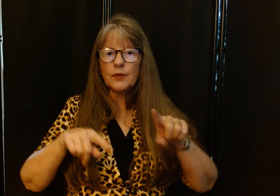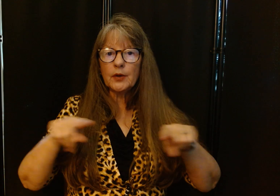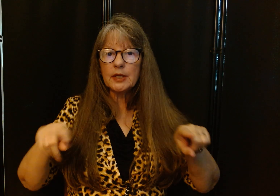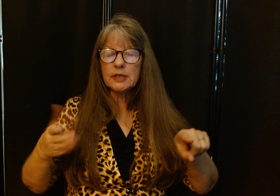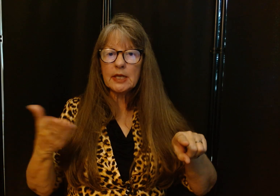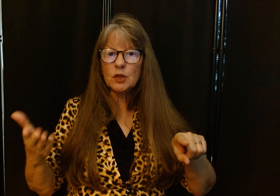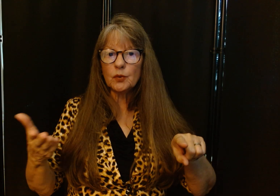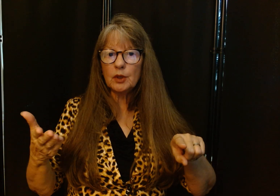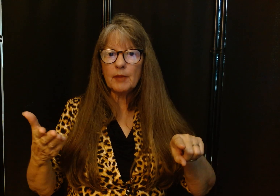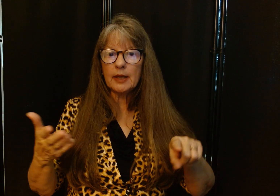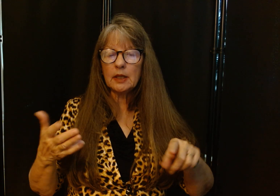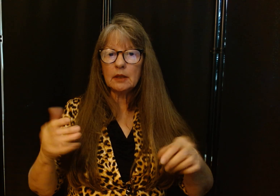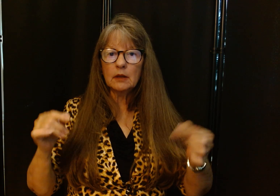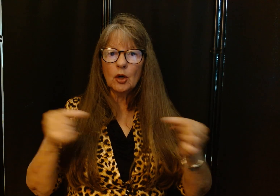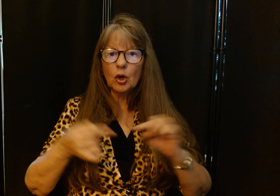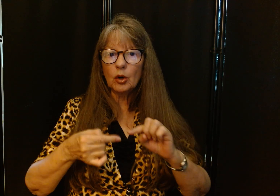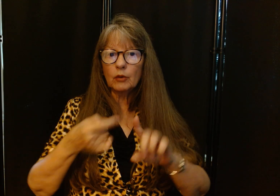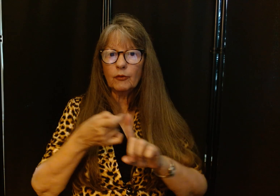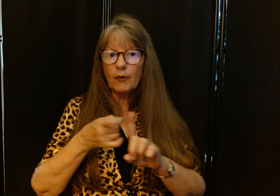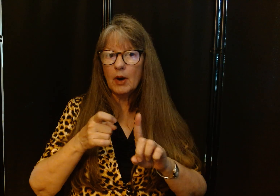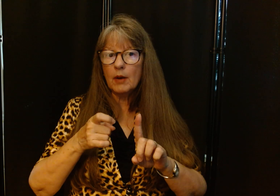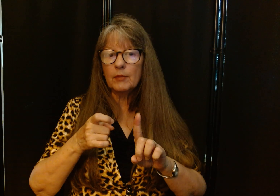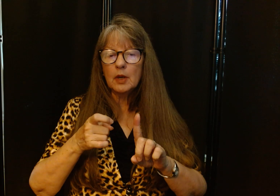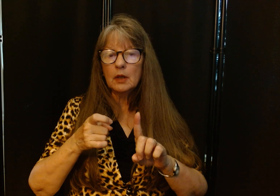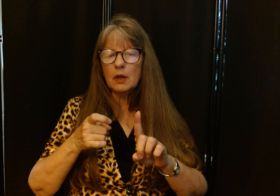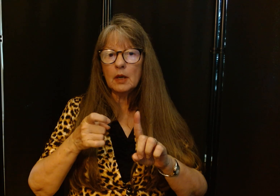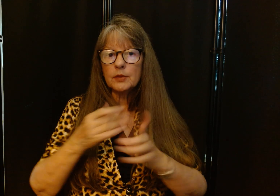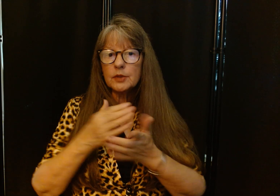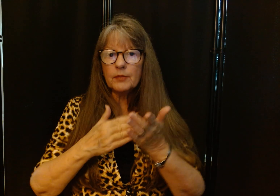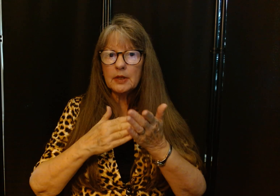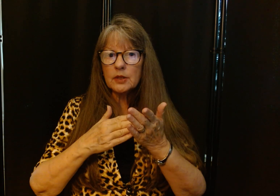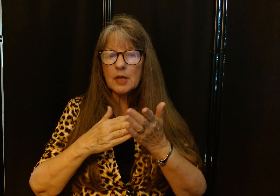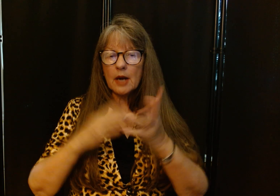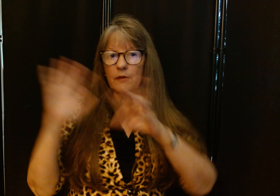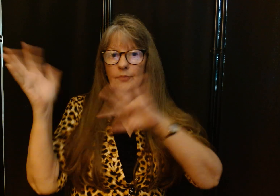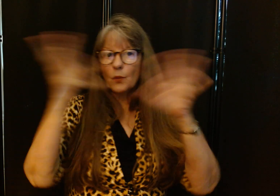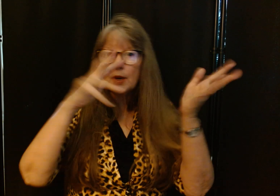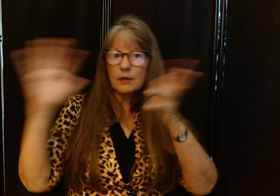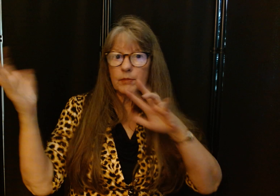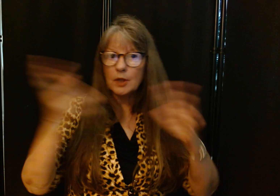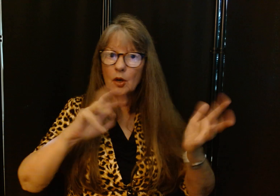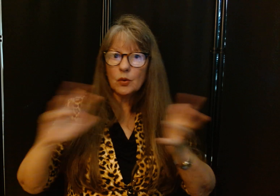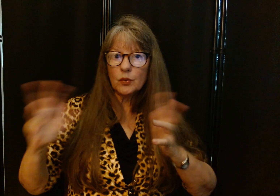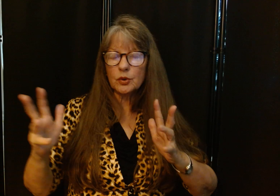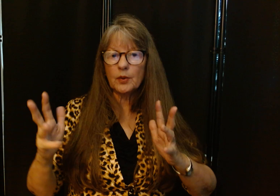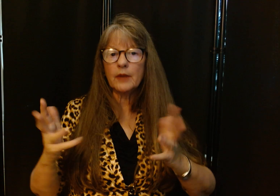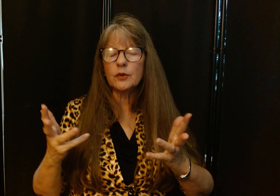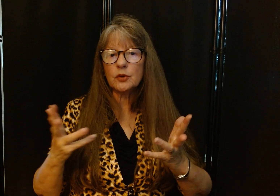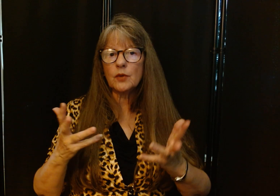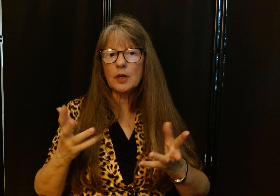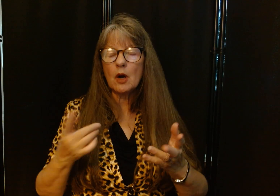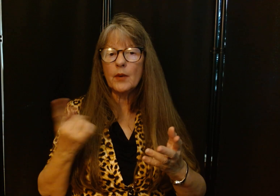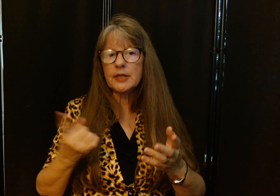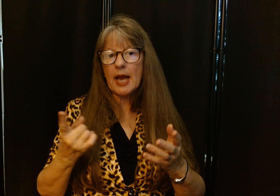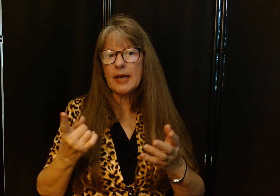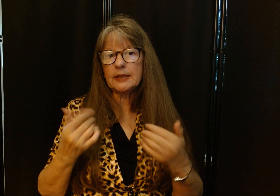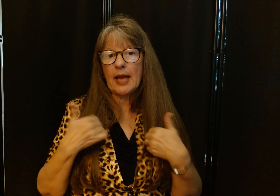various things where you might get hurt from something that's kind of the wind blows or whatever. So they always ask to have